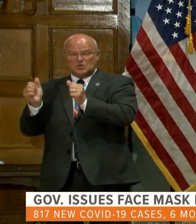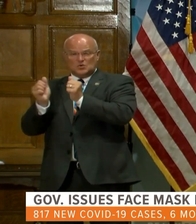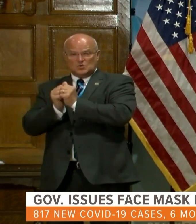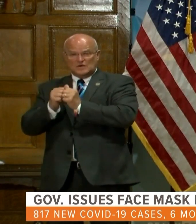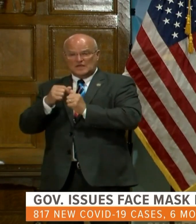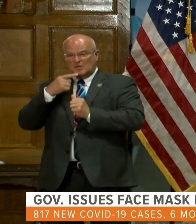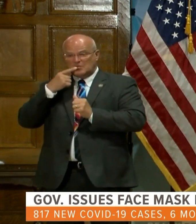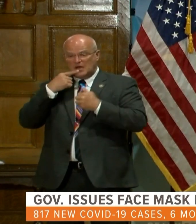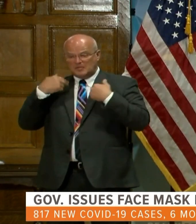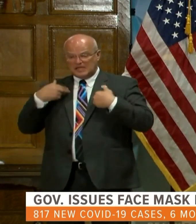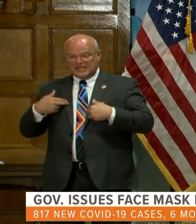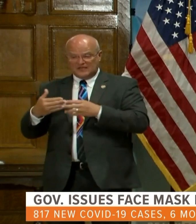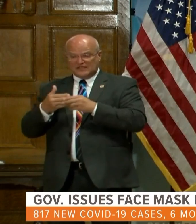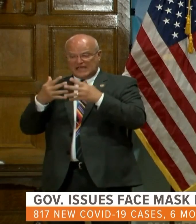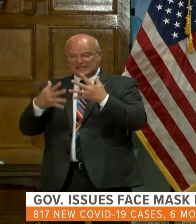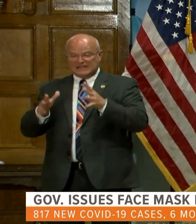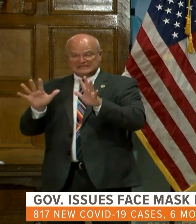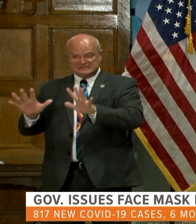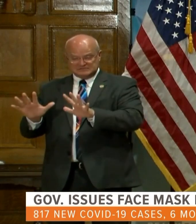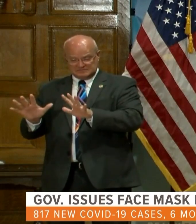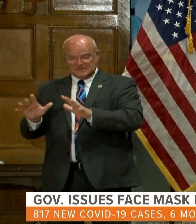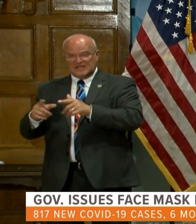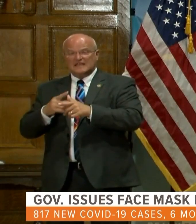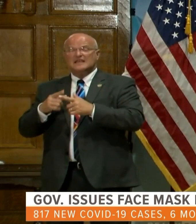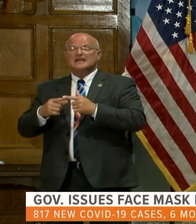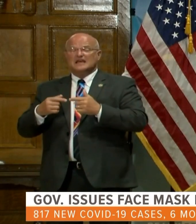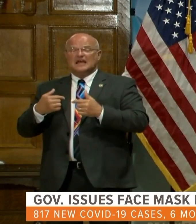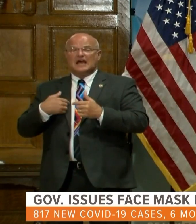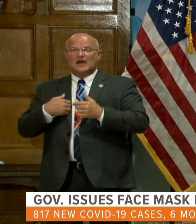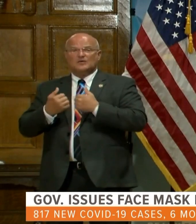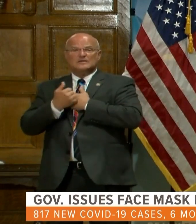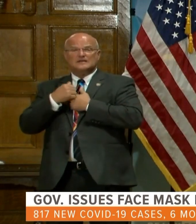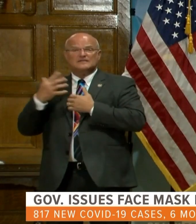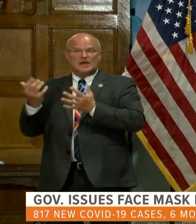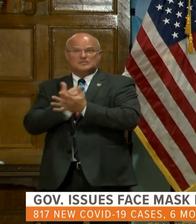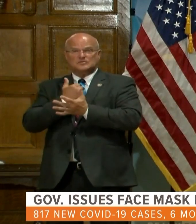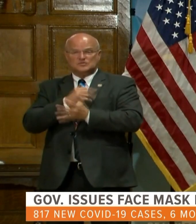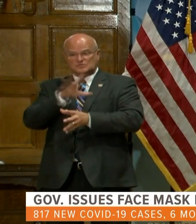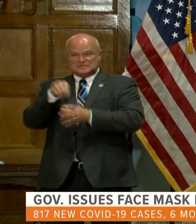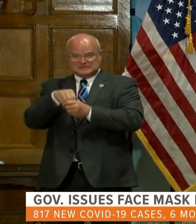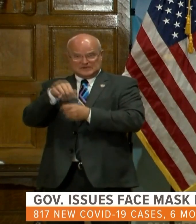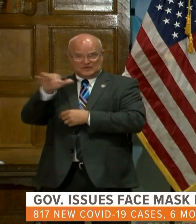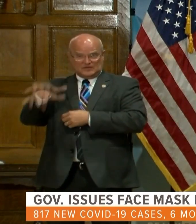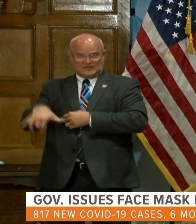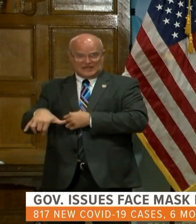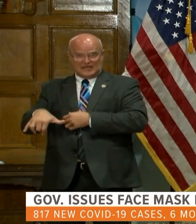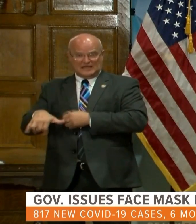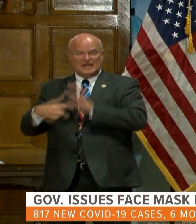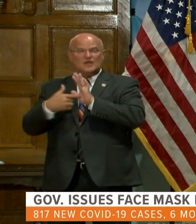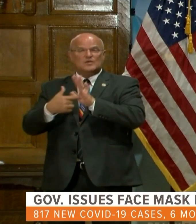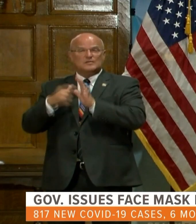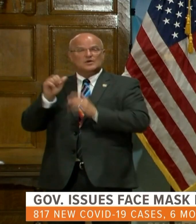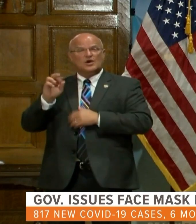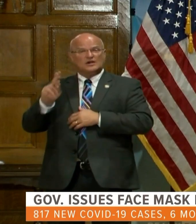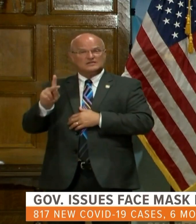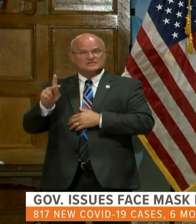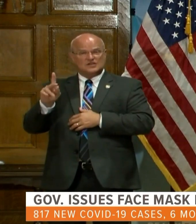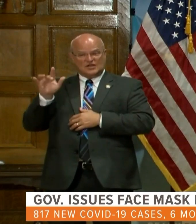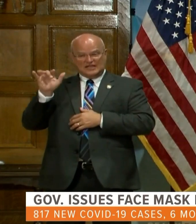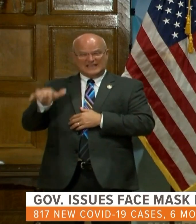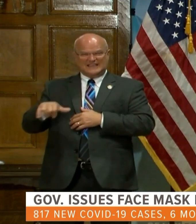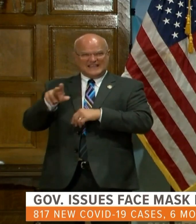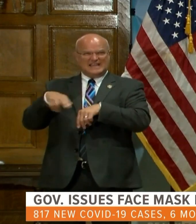with public health guidelines, then I would sure love to have the opportunity to participate and represent Arkansas in